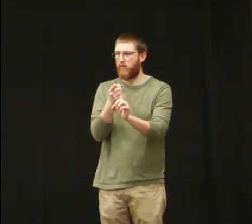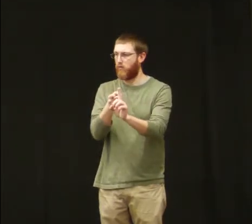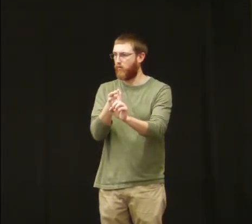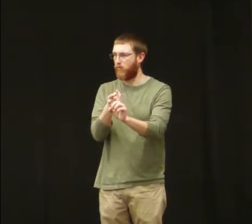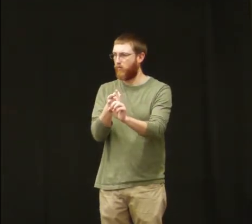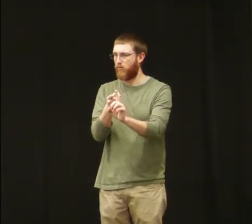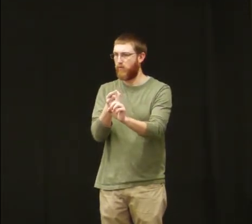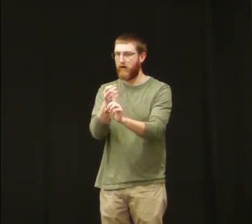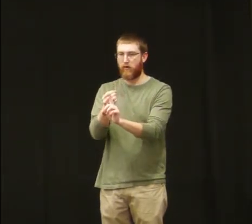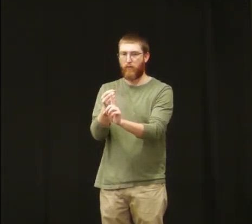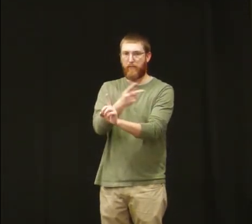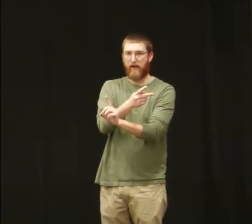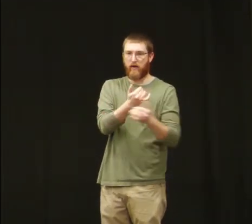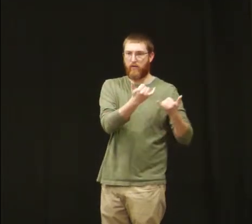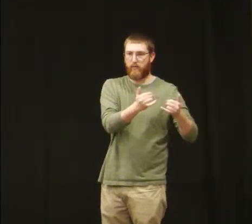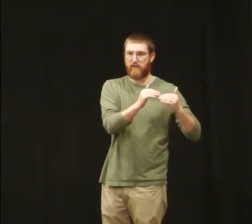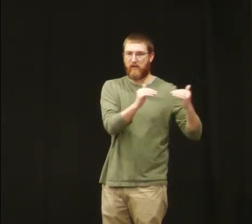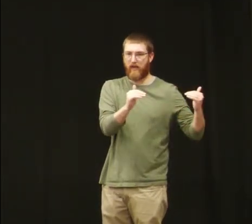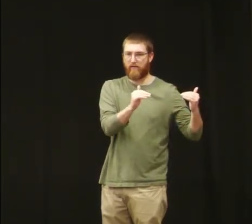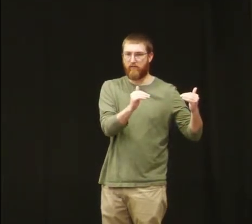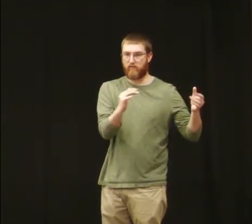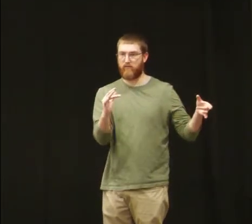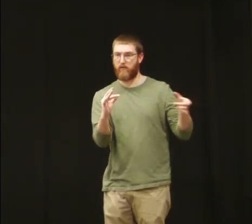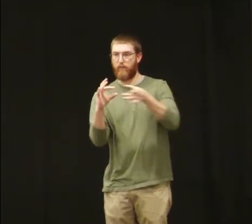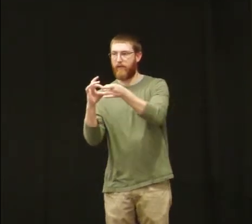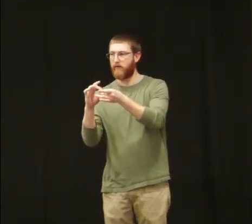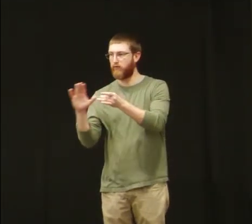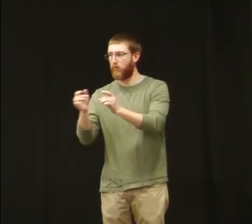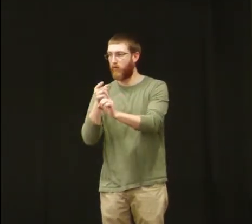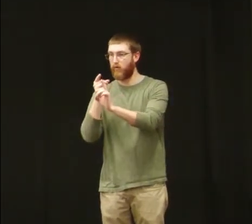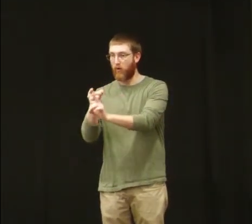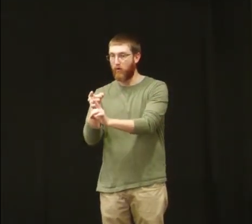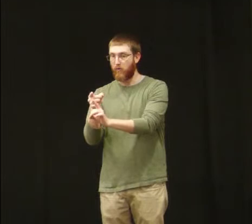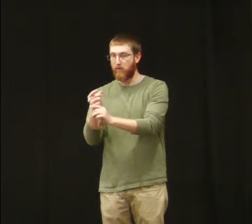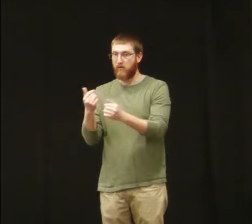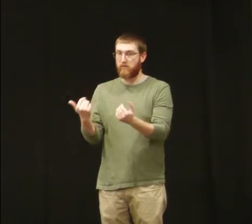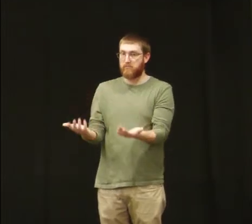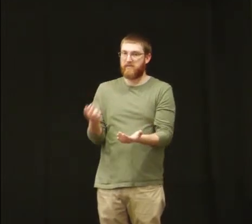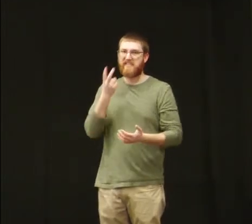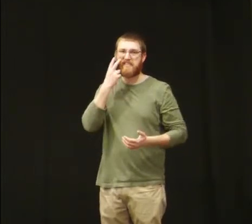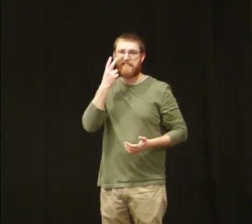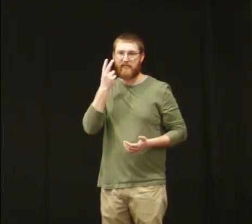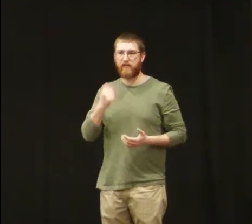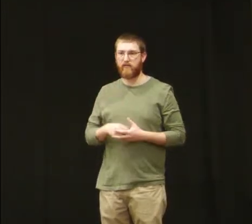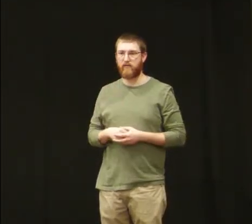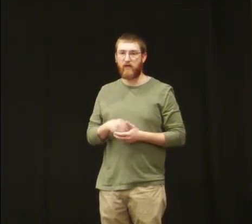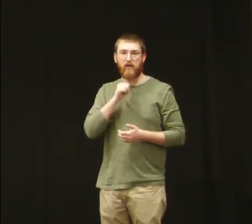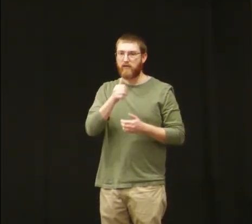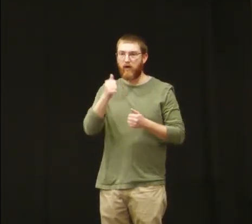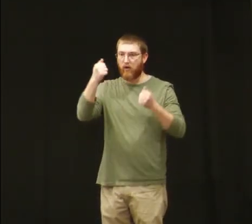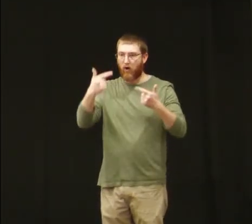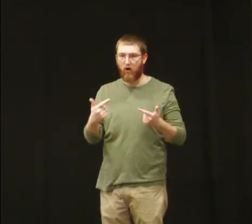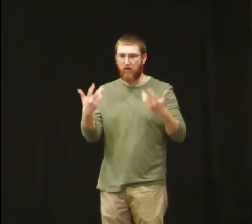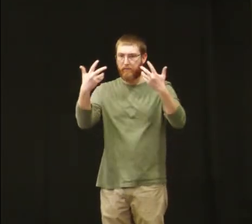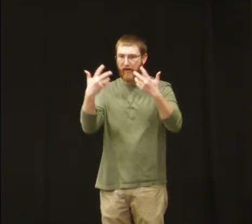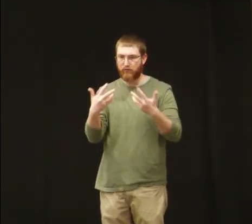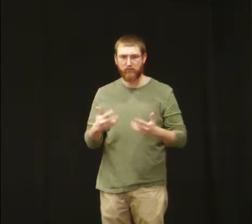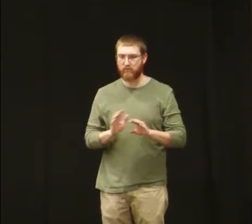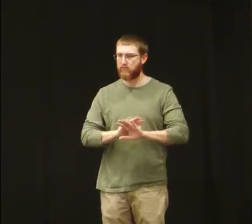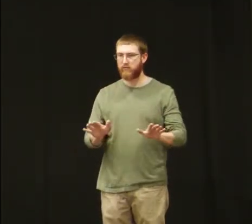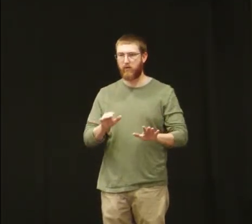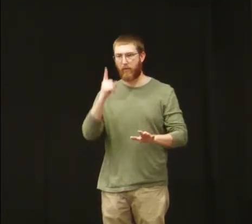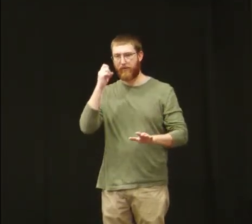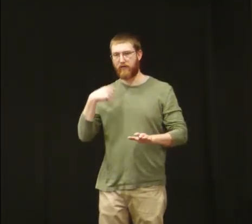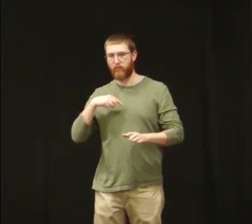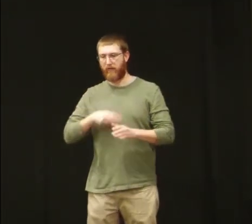if they correspond. Not every one of them are going to correspond because we made an intentional mistake. But I want you to look for those. Choose